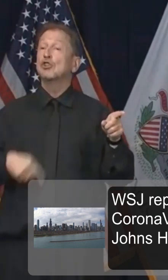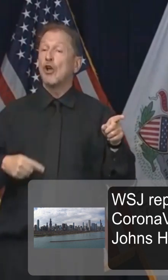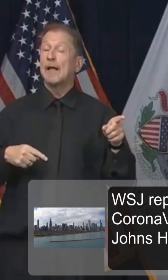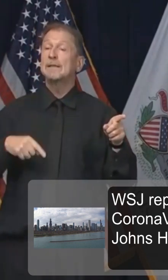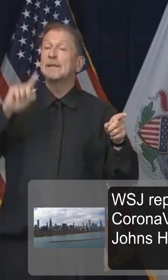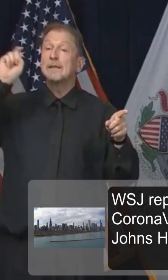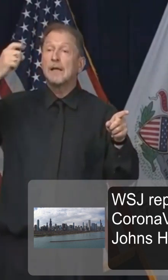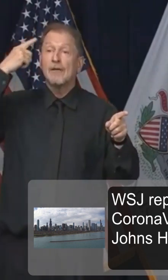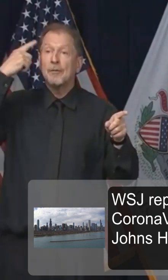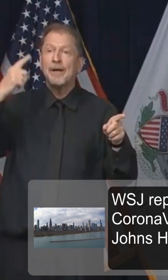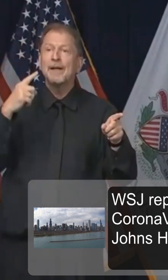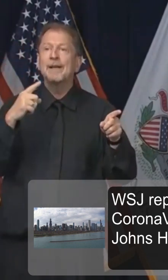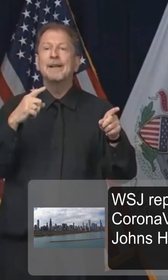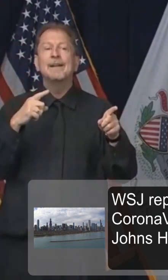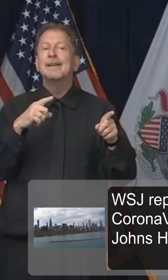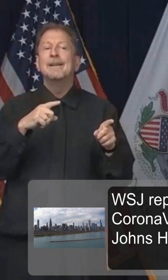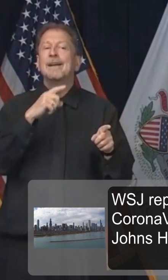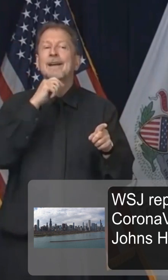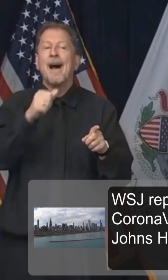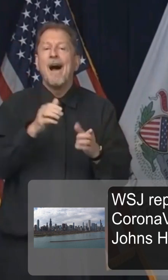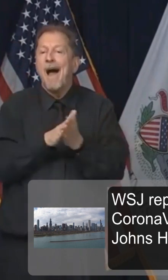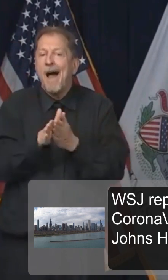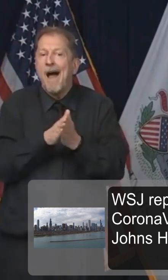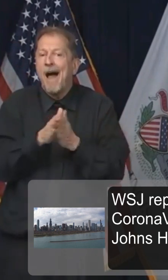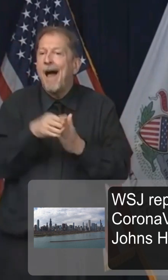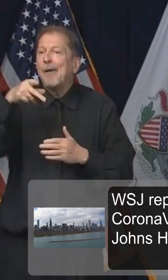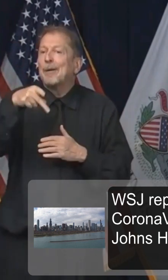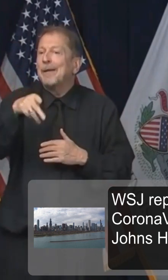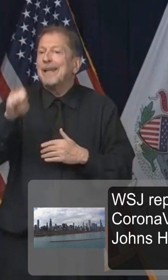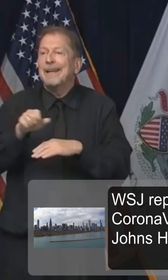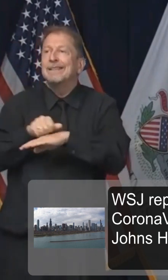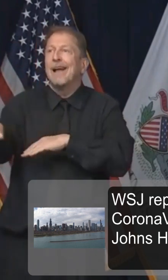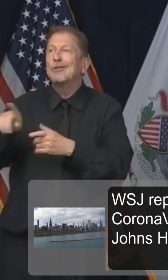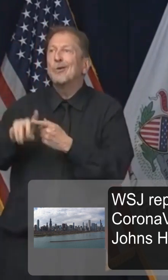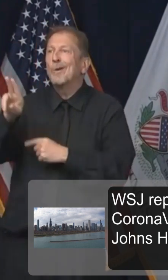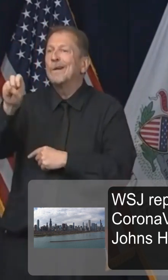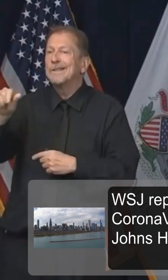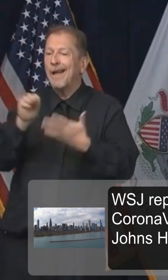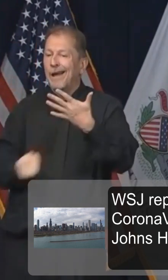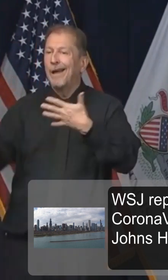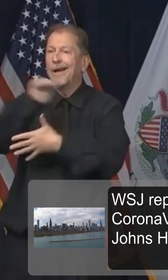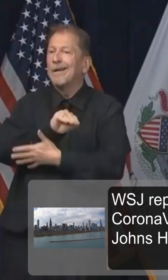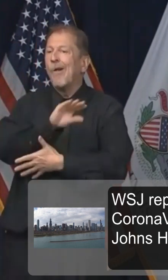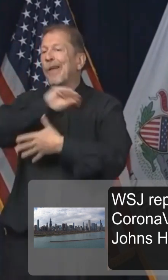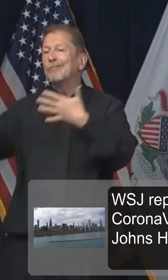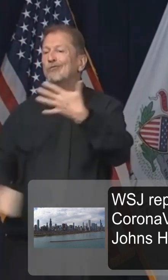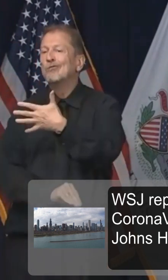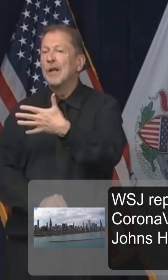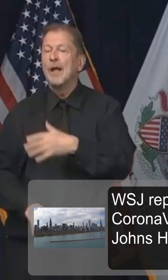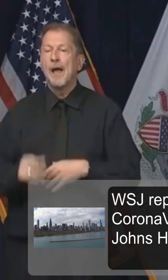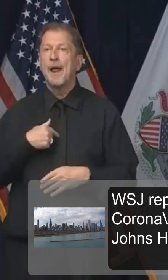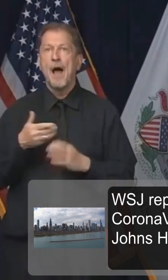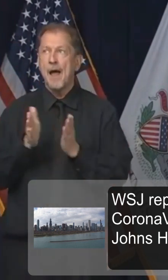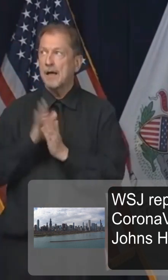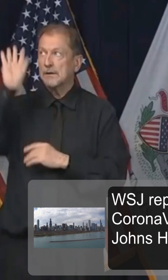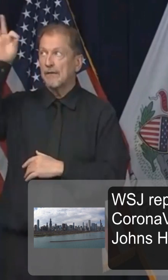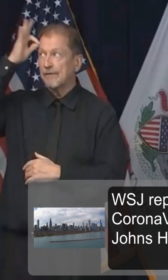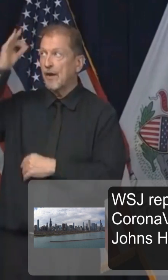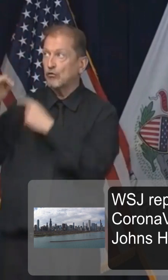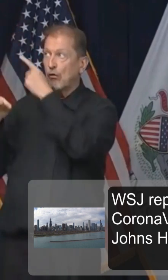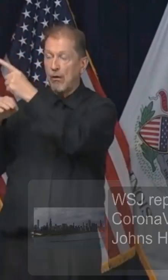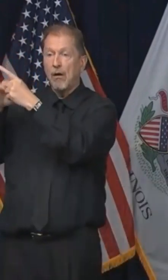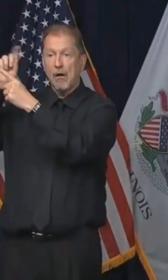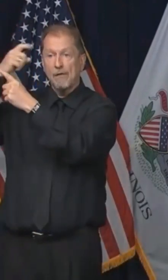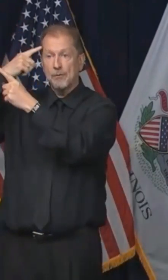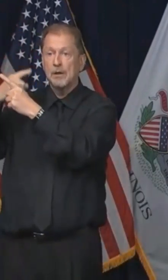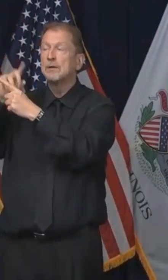at putting PPE at the head of the line to be shipped to the United States. And I've asked the federal government, the United States government, which is, you may have